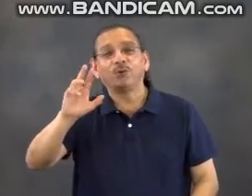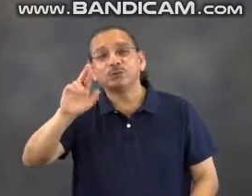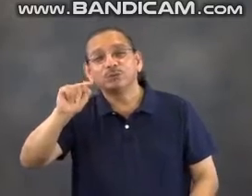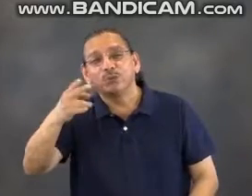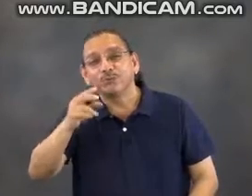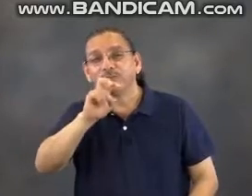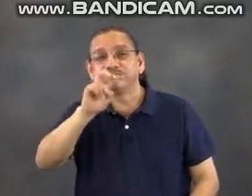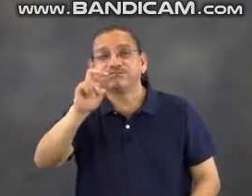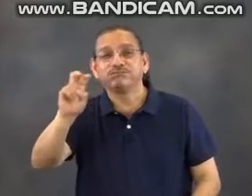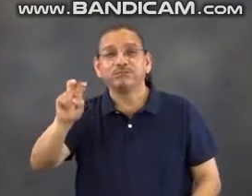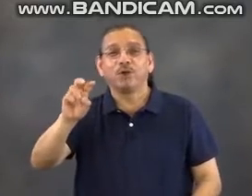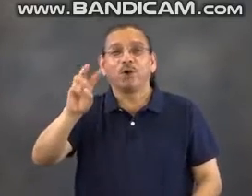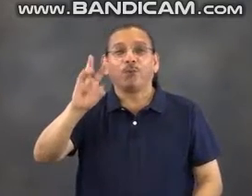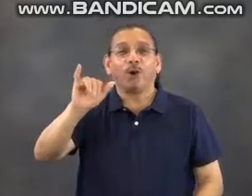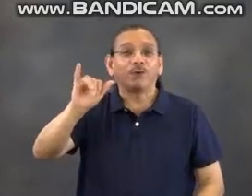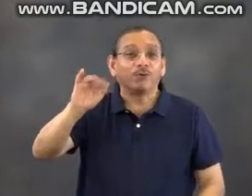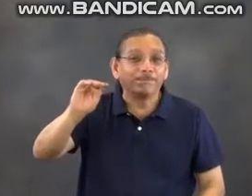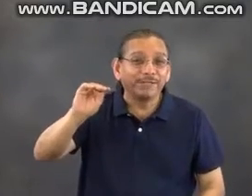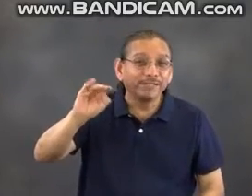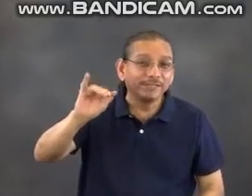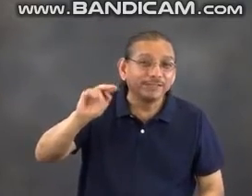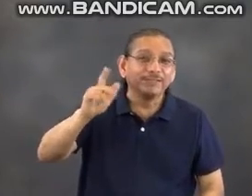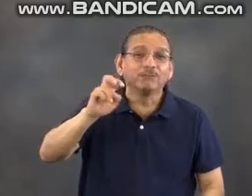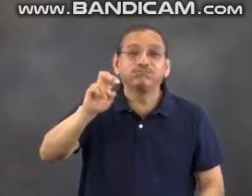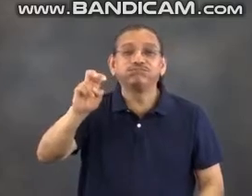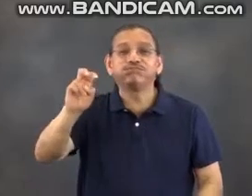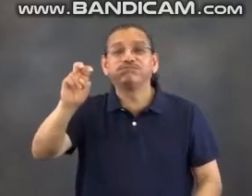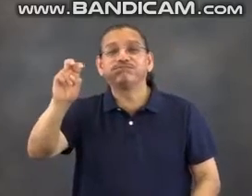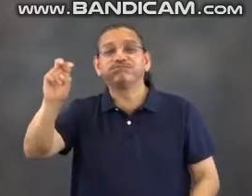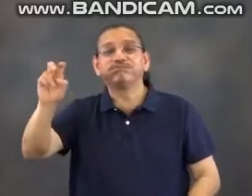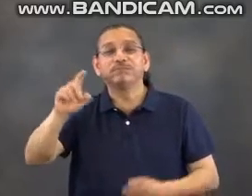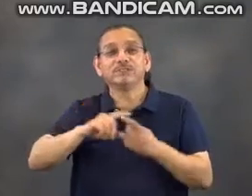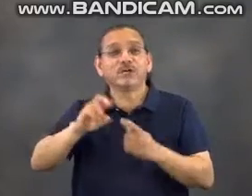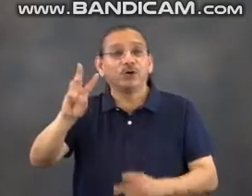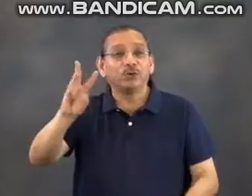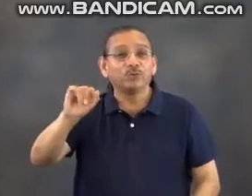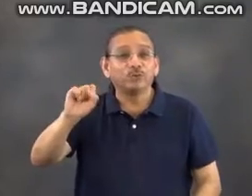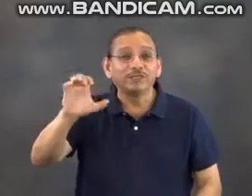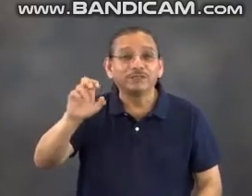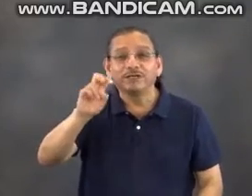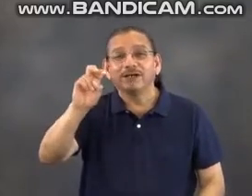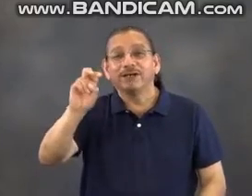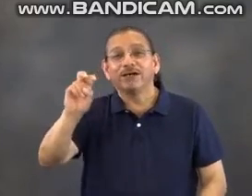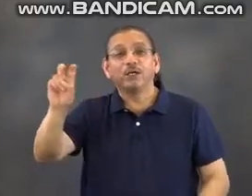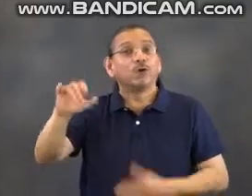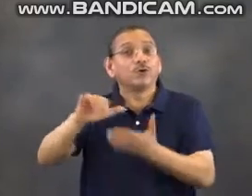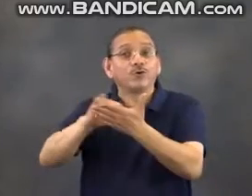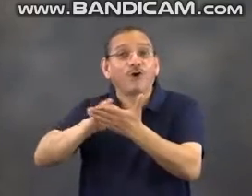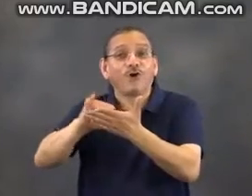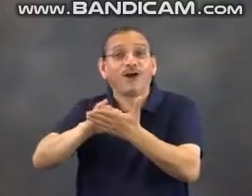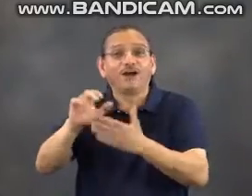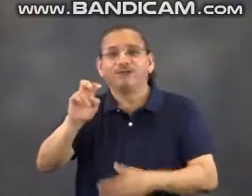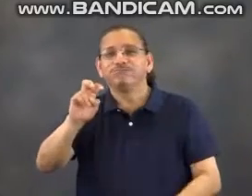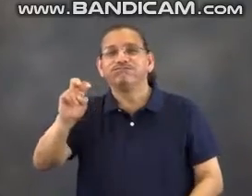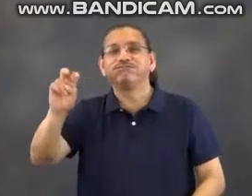California, to Wyoming, to Wisconsin, to